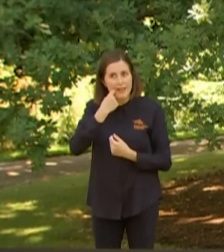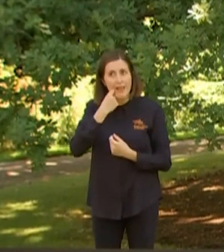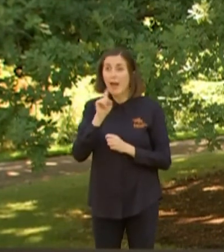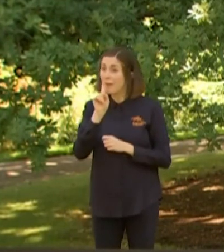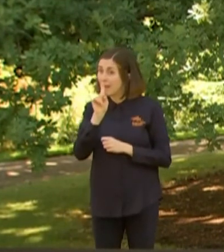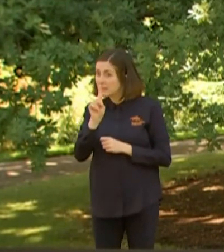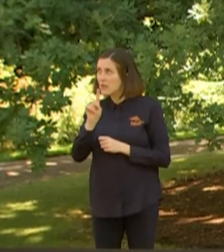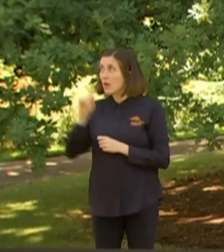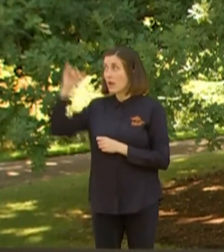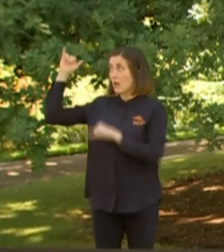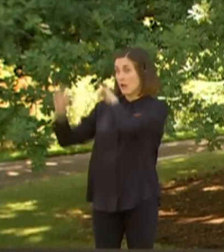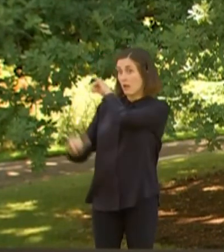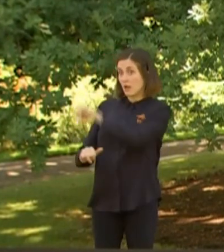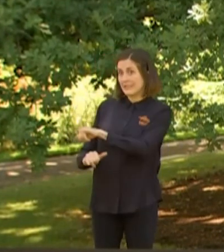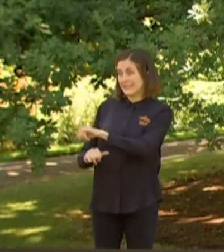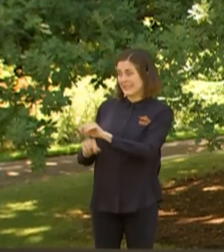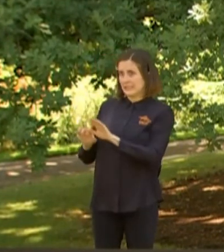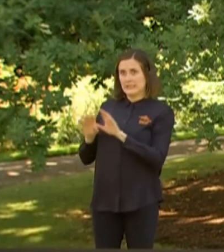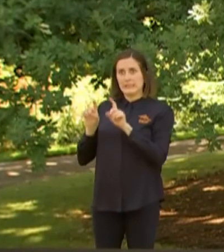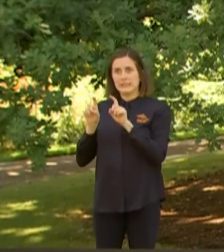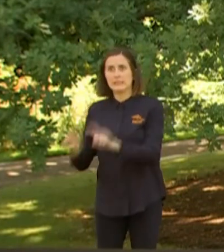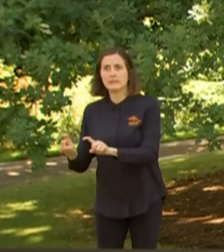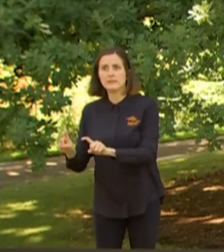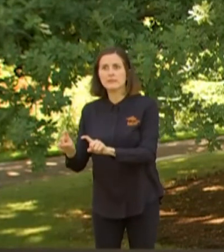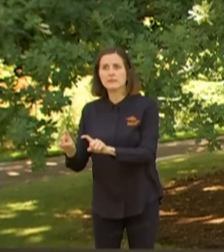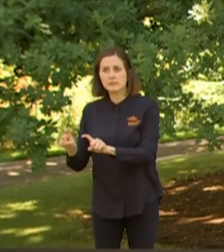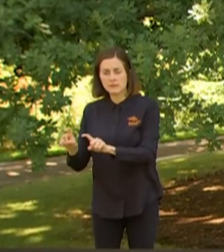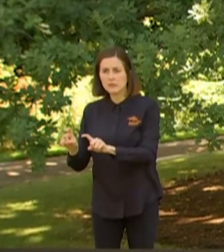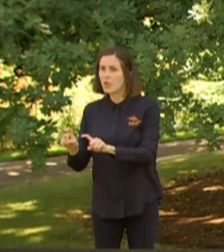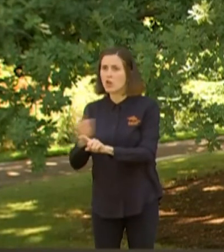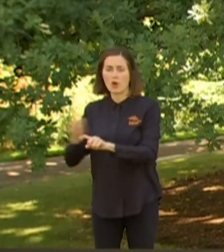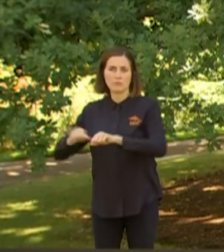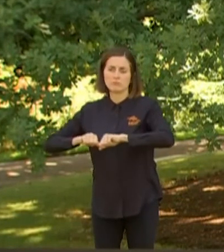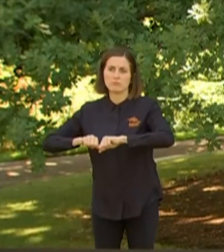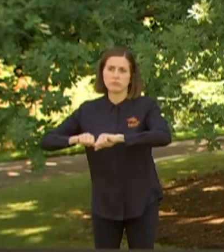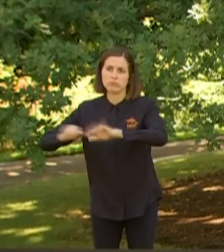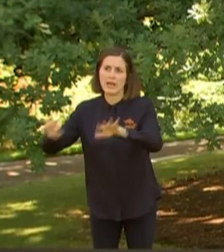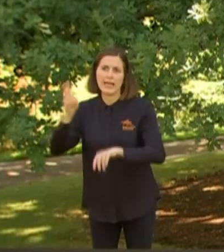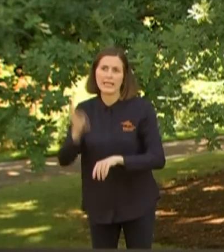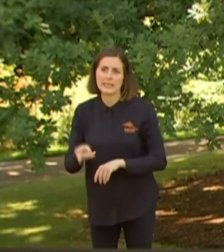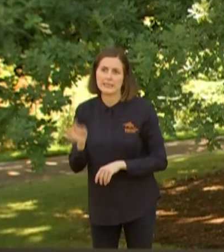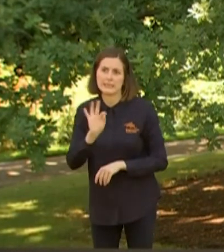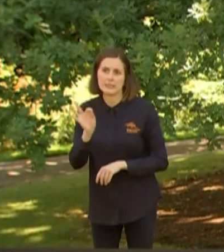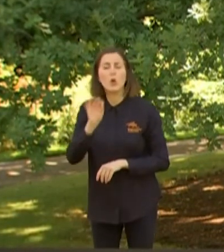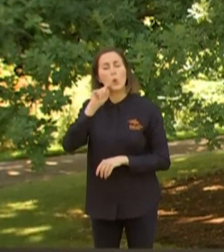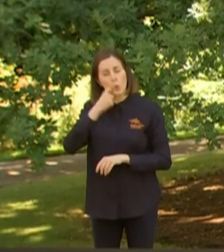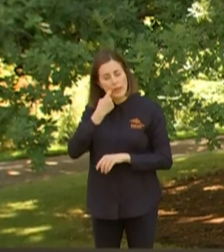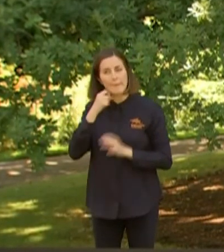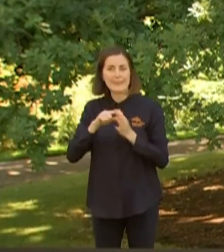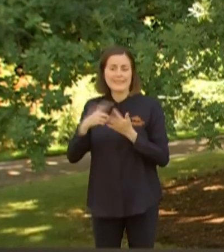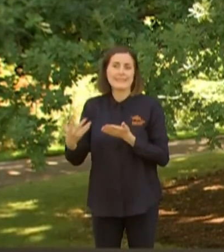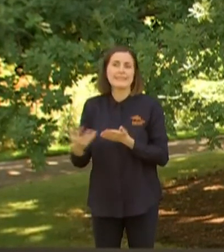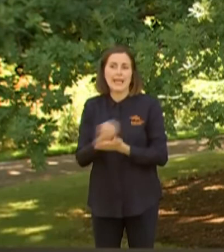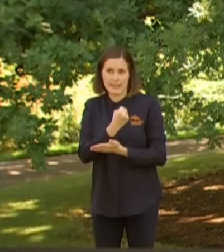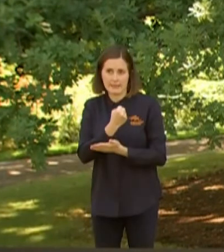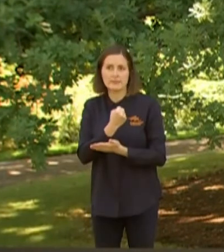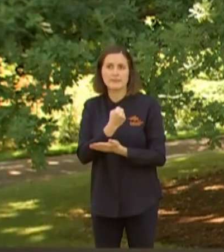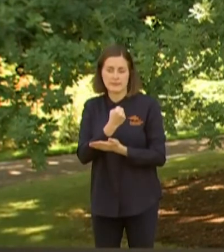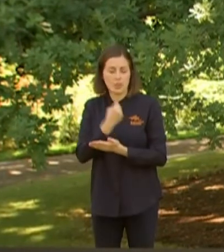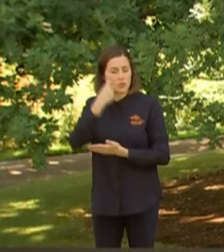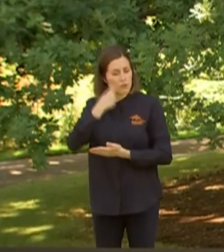build to those numbers, add to those numbers over time, and that this hotel quarantine reset can be part of